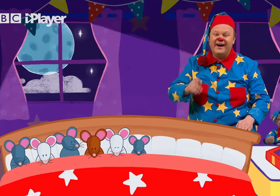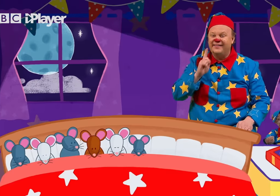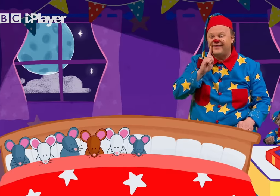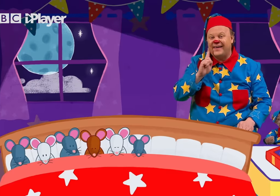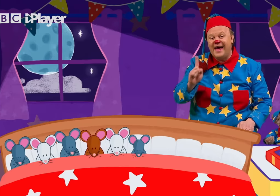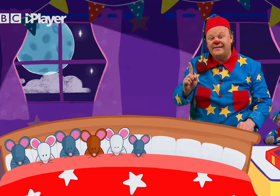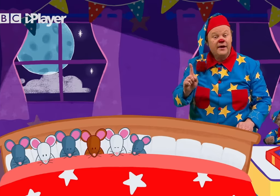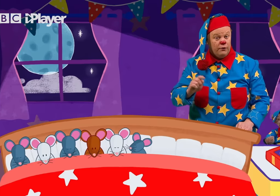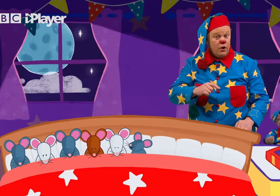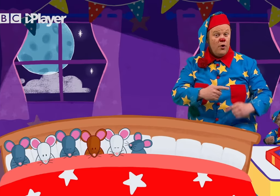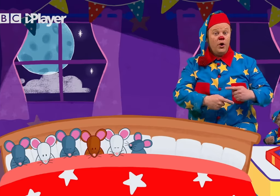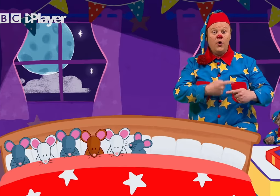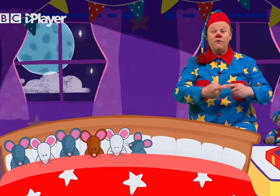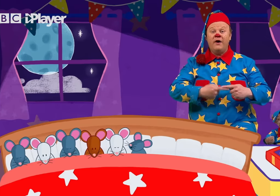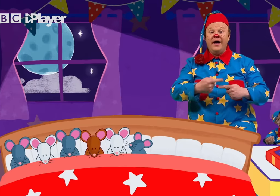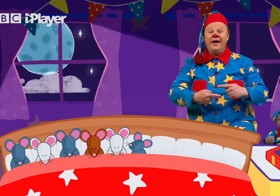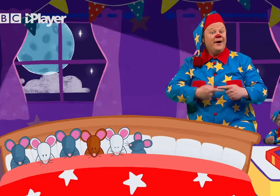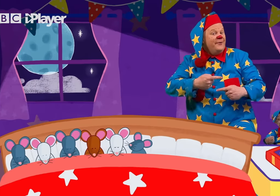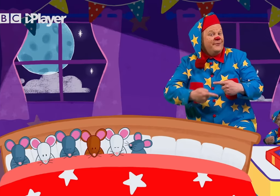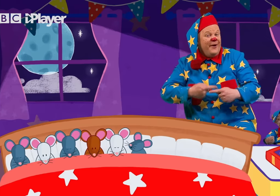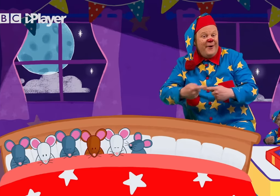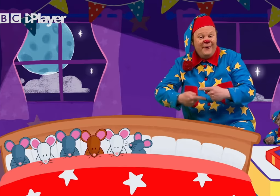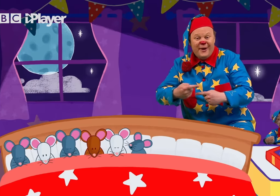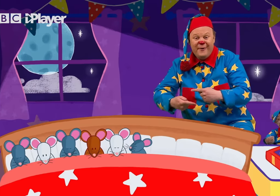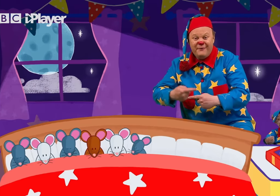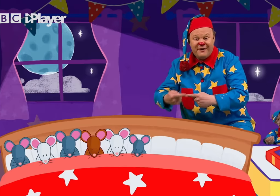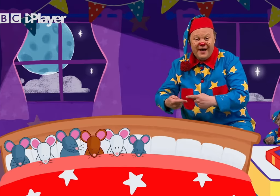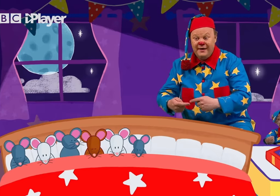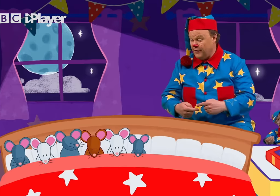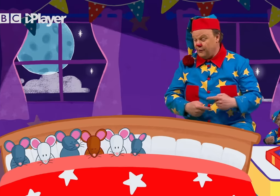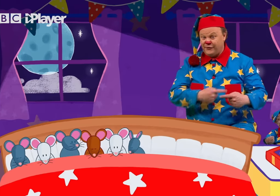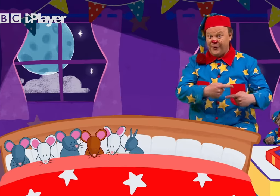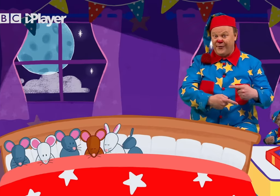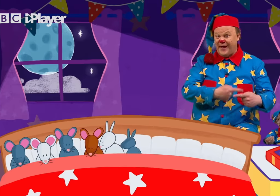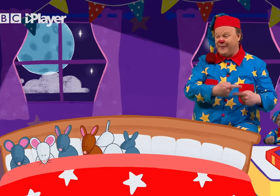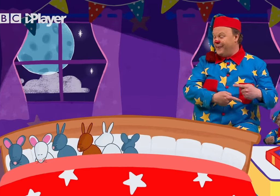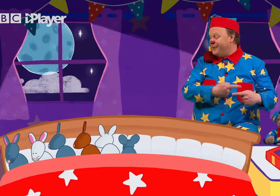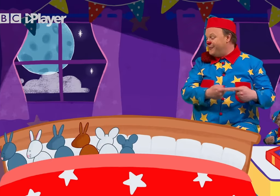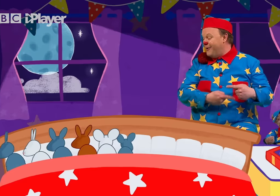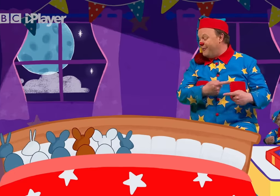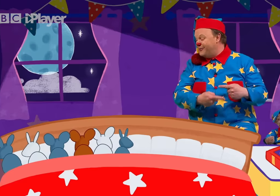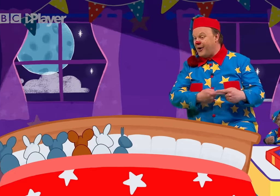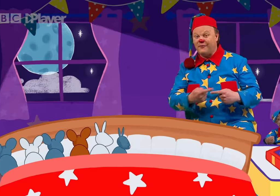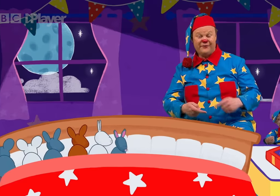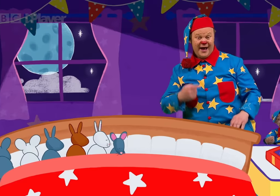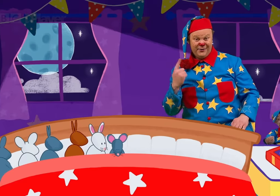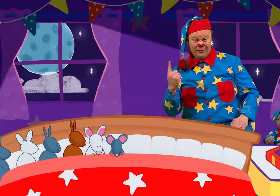one said, "Roll over, roll over." So they all rolled over and